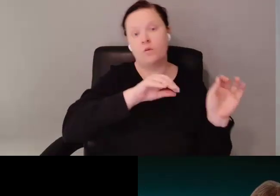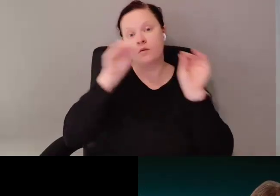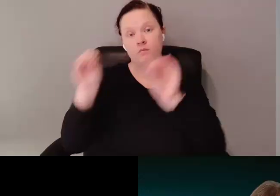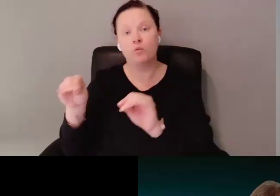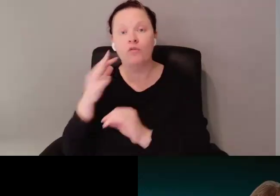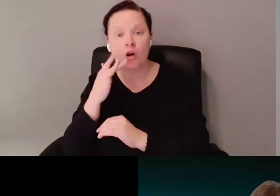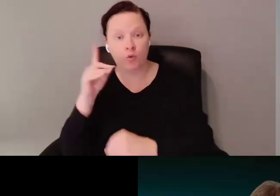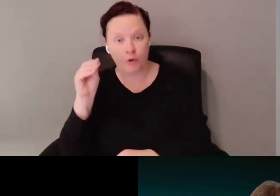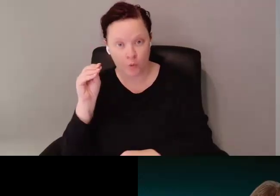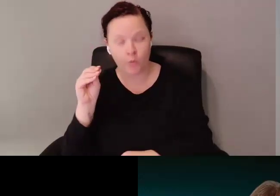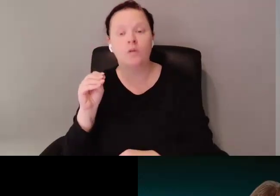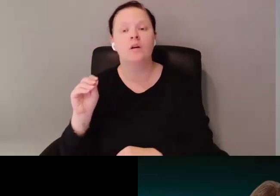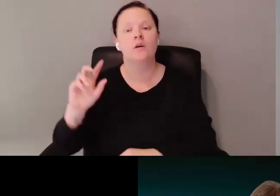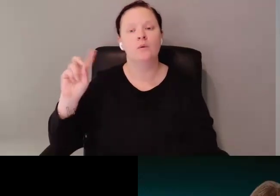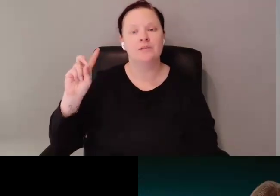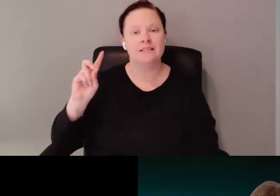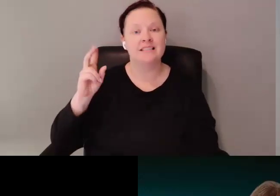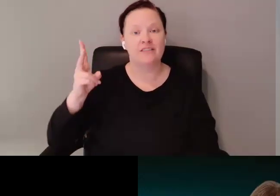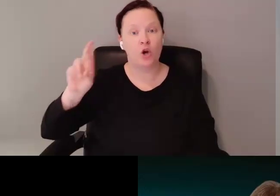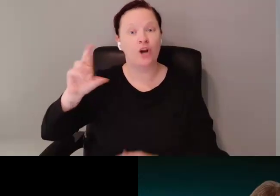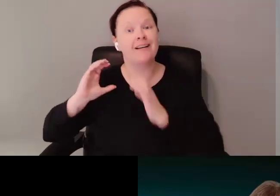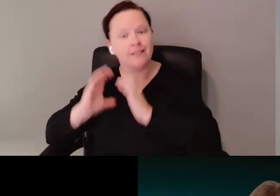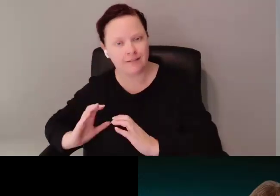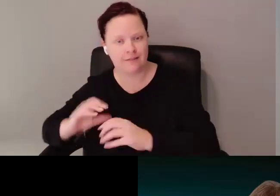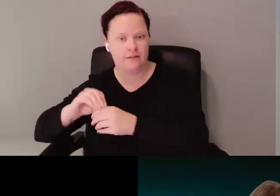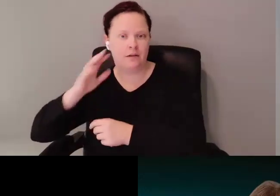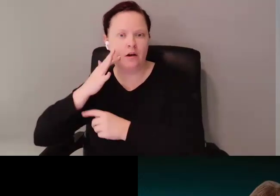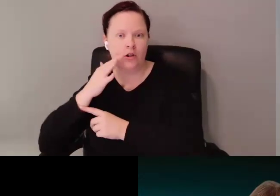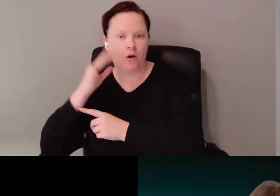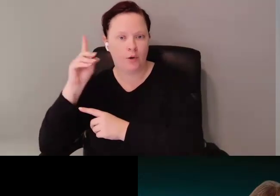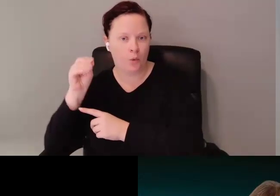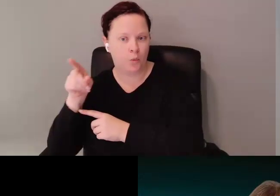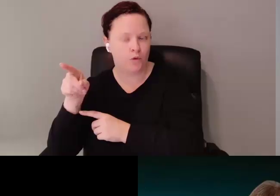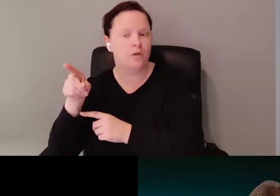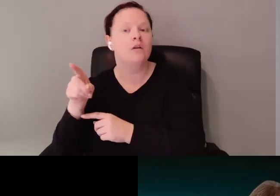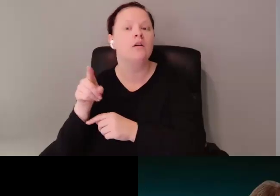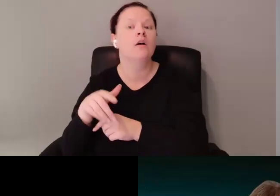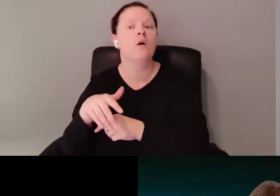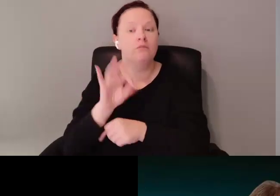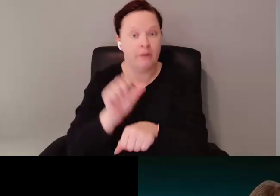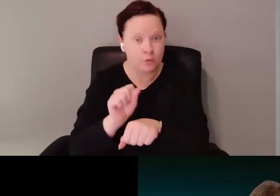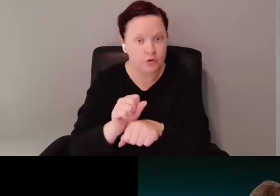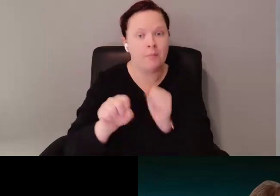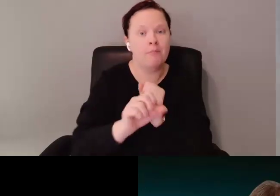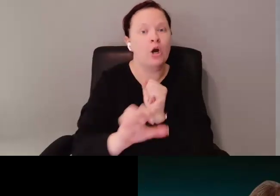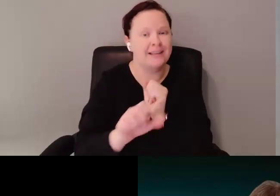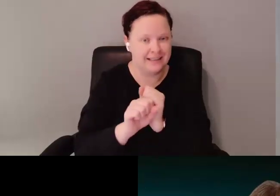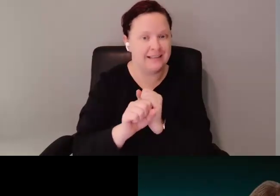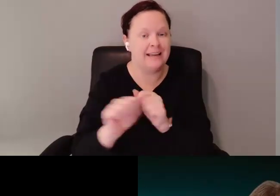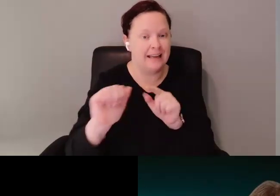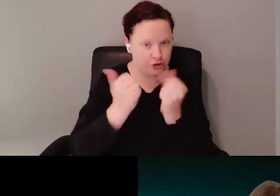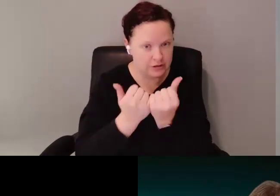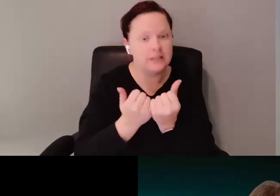became a DVR client in Colorado. So I found myself a job at a marketing agency, but I needed a sales